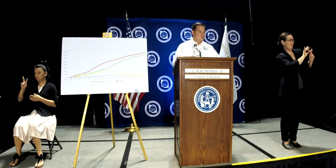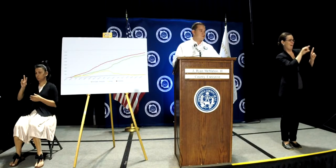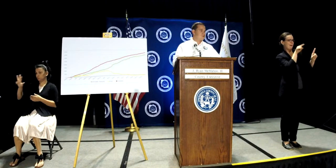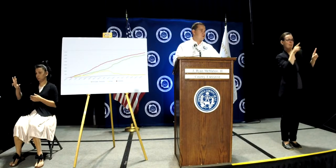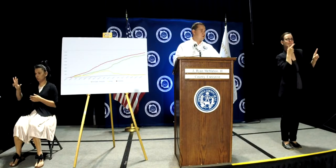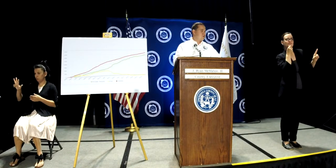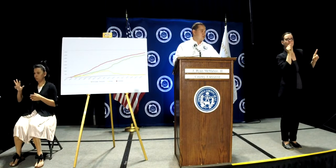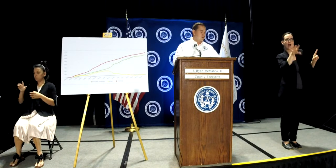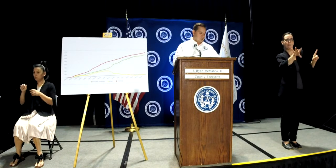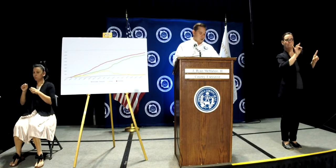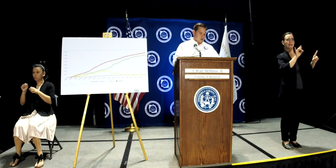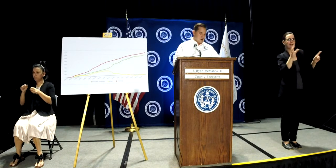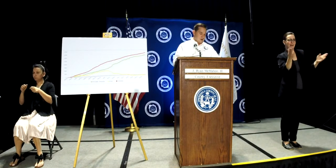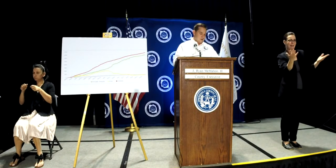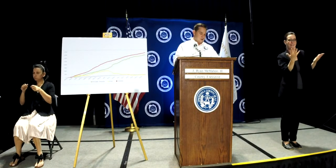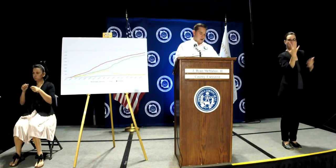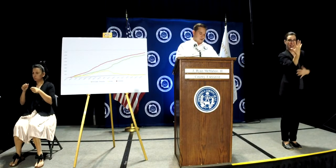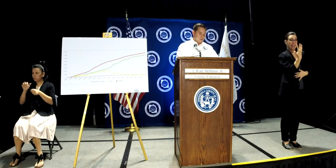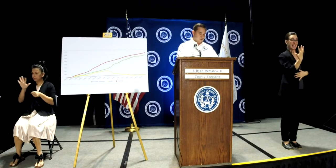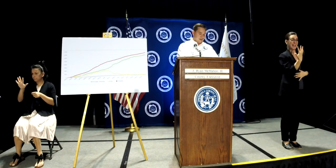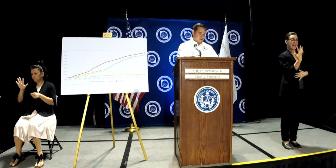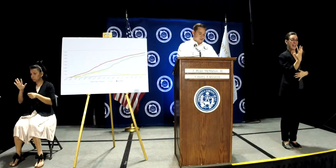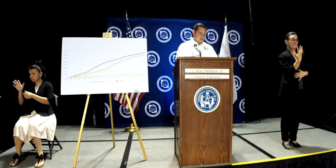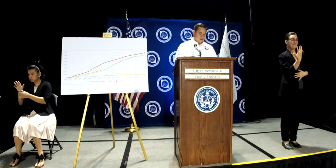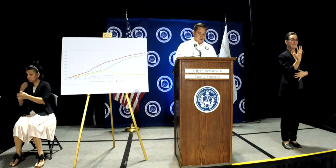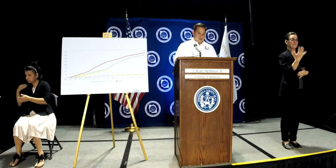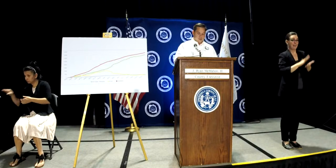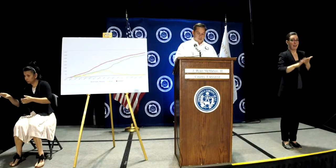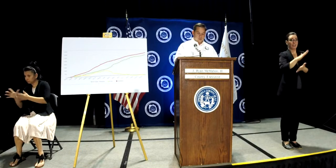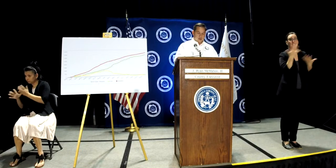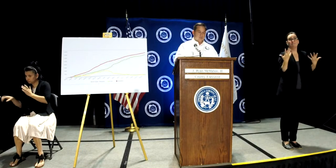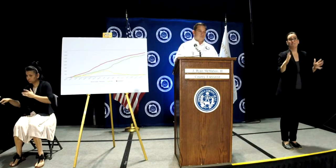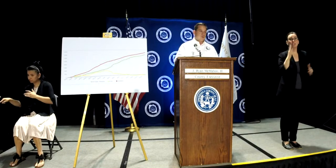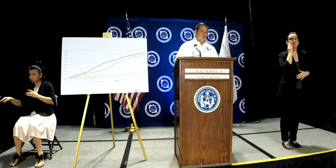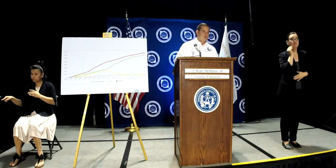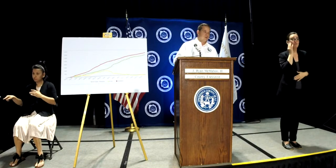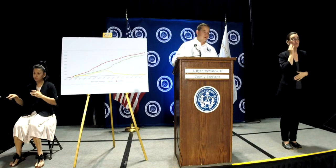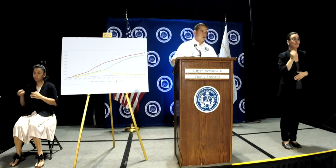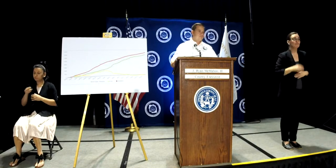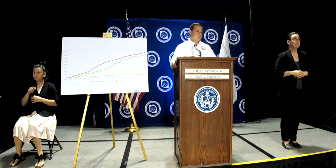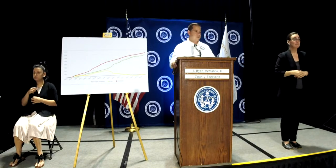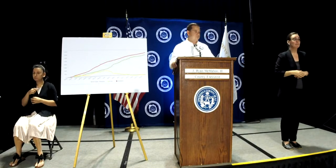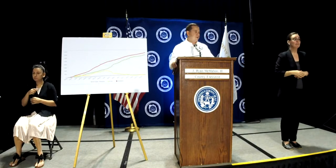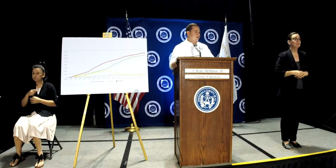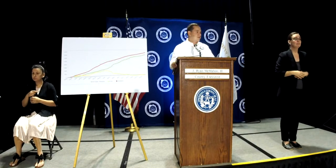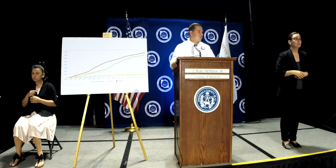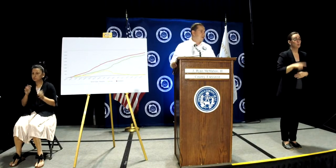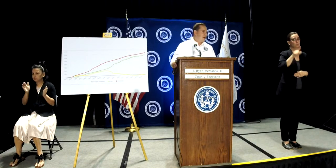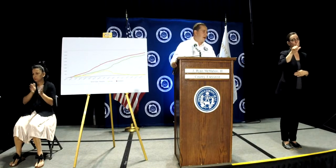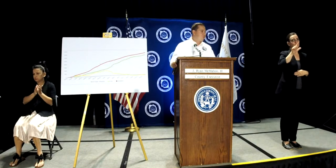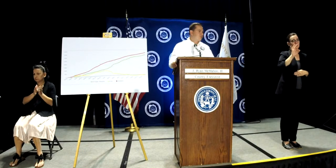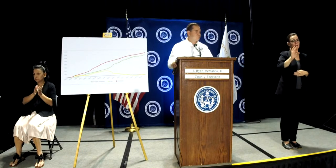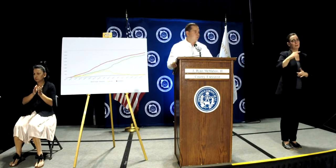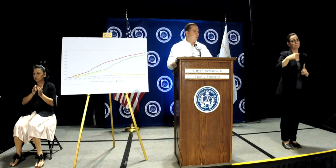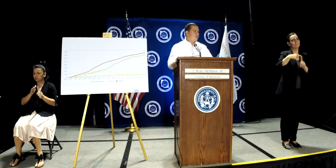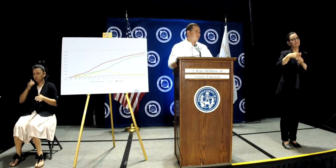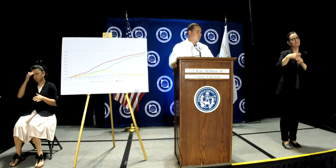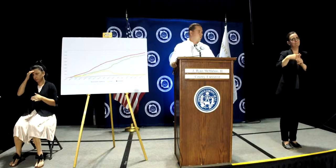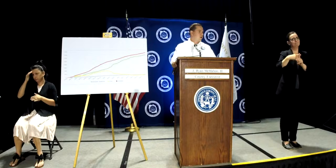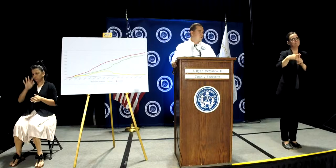5 colleges. So again, that might be worth in our 7-day